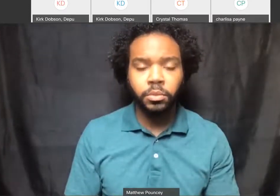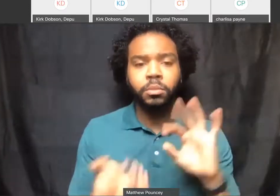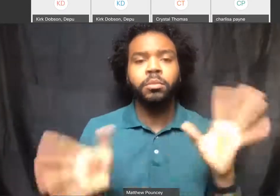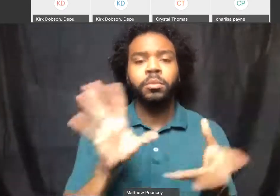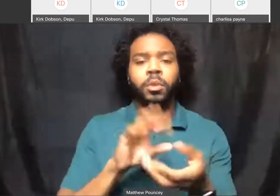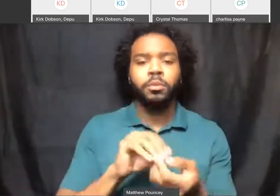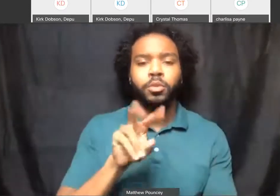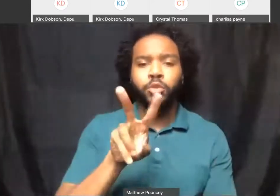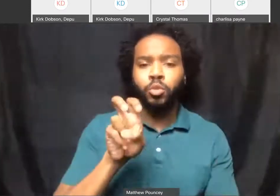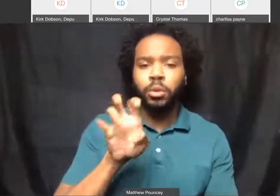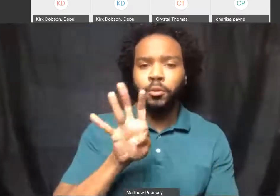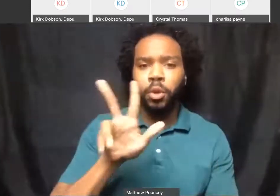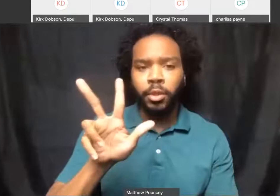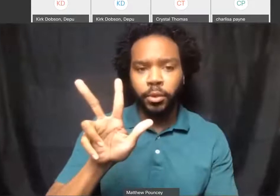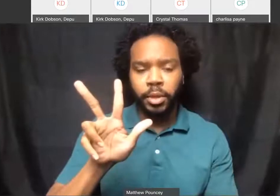243